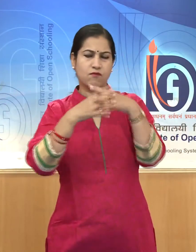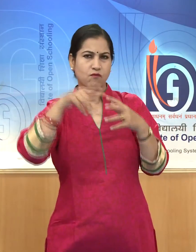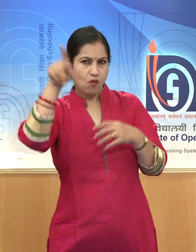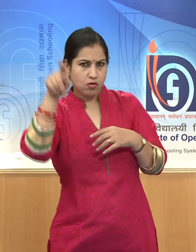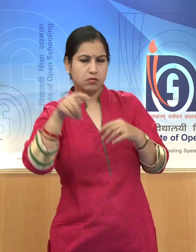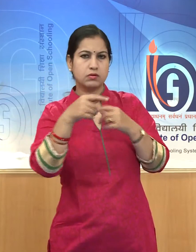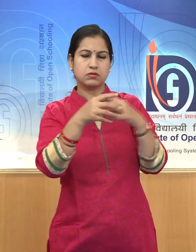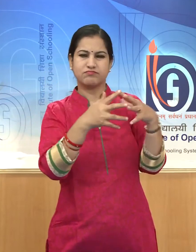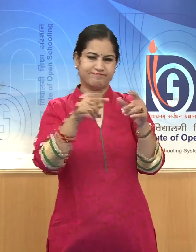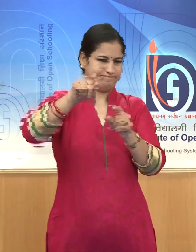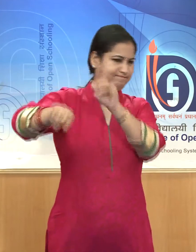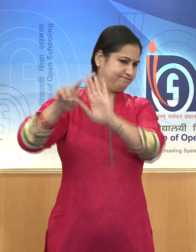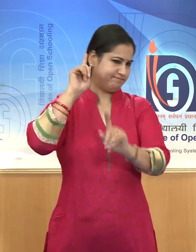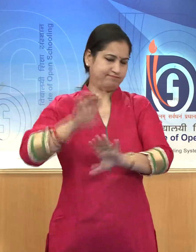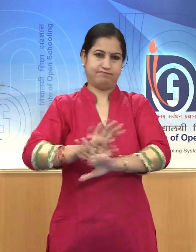the Western realism